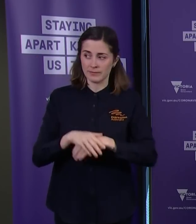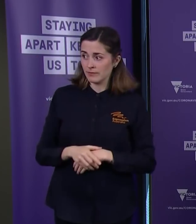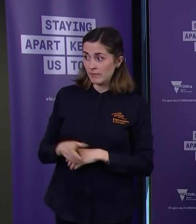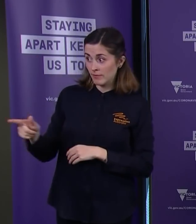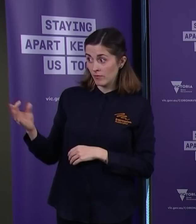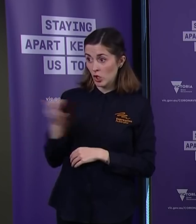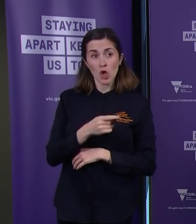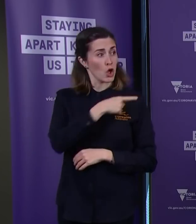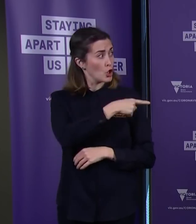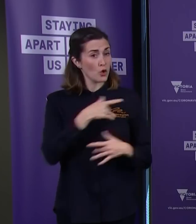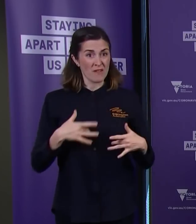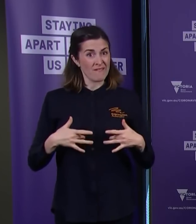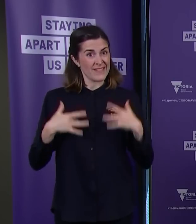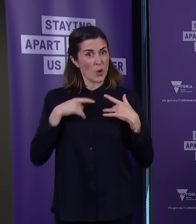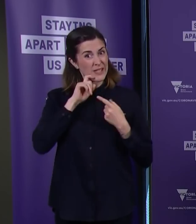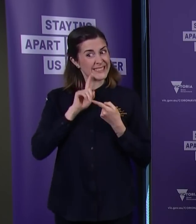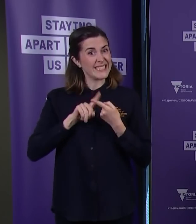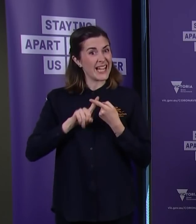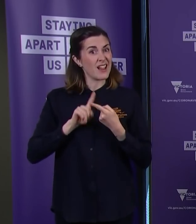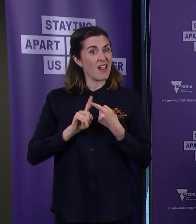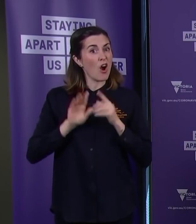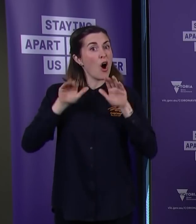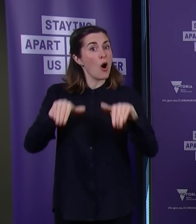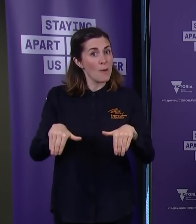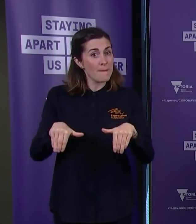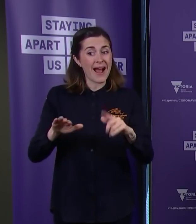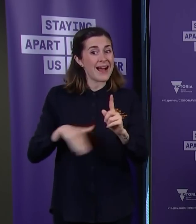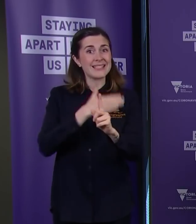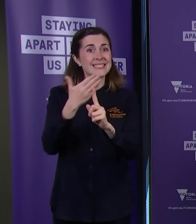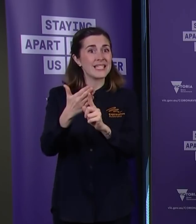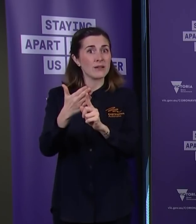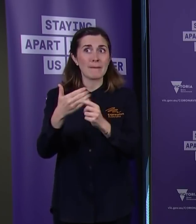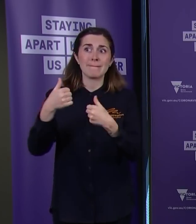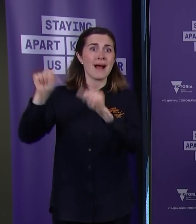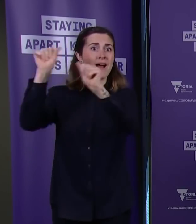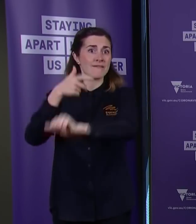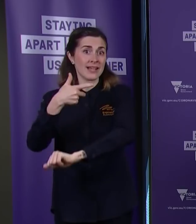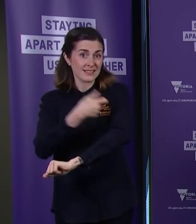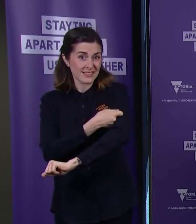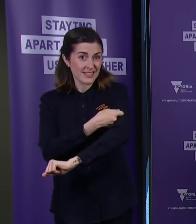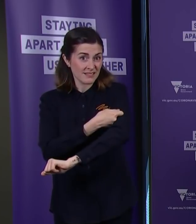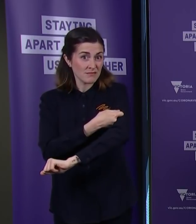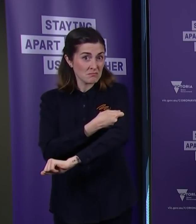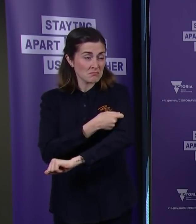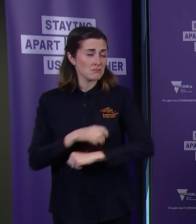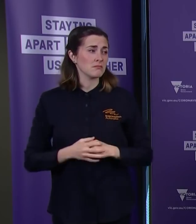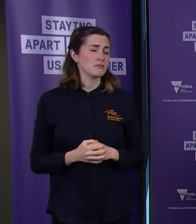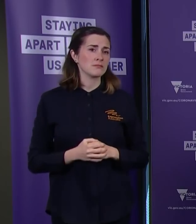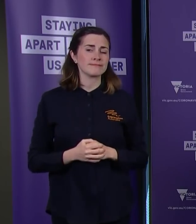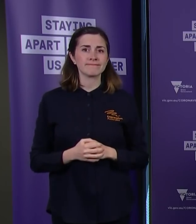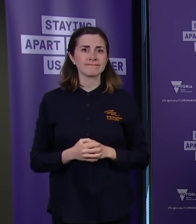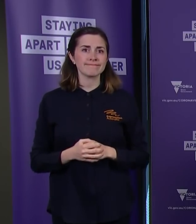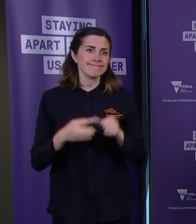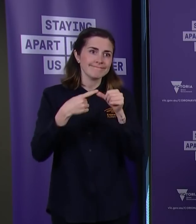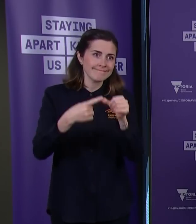there's a vaccine, that we'll have this sort of staggered, some work from home right up until there's a vaccine? Yeah, look, I'm not